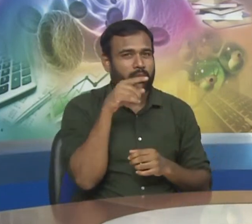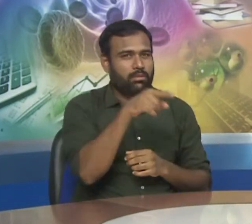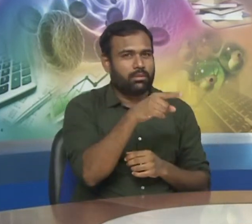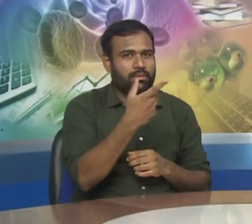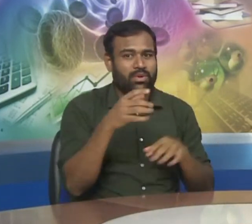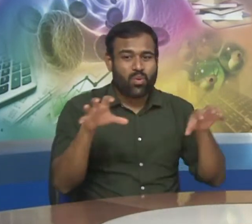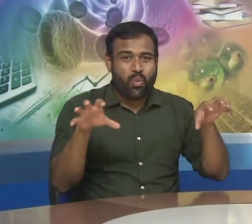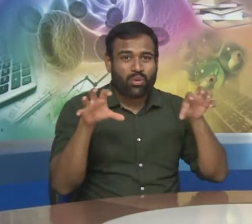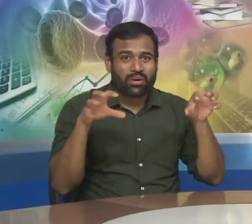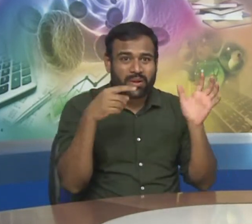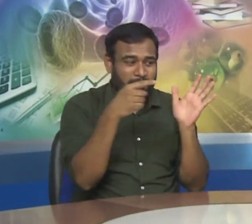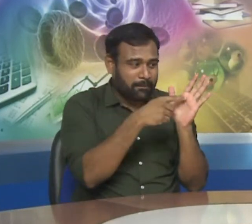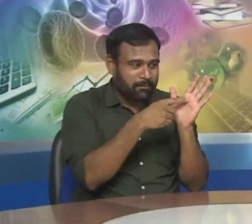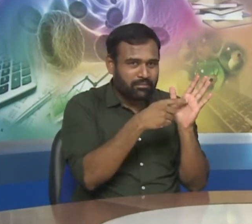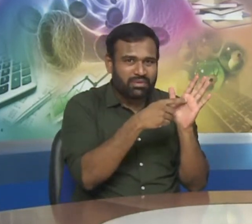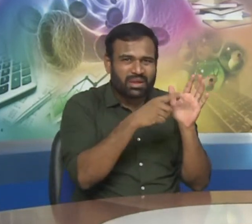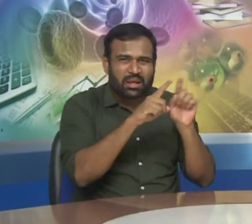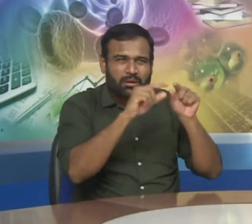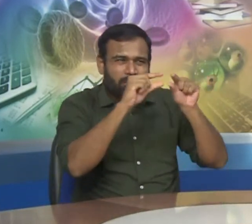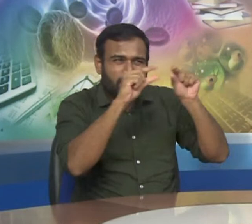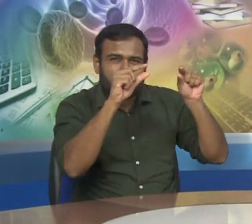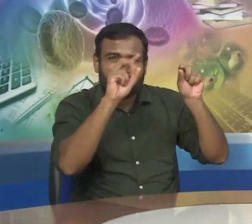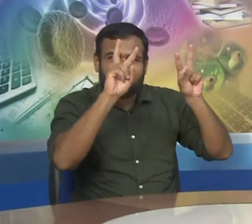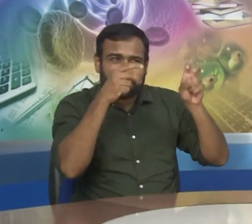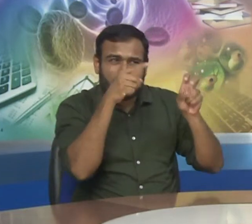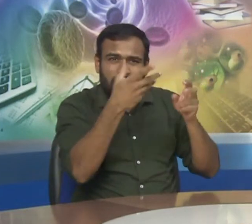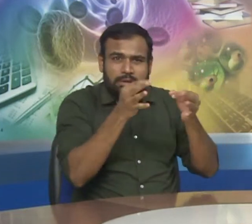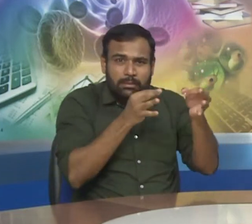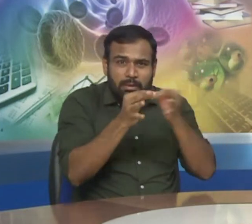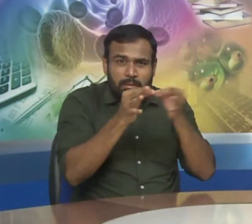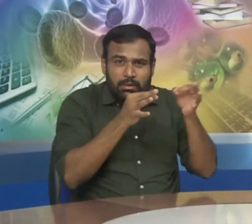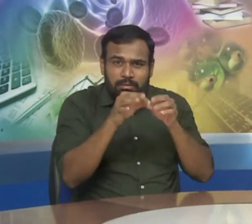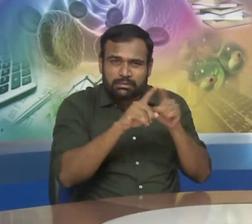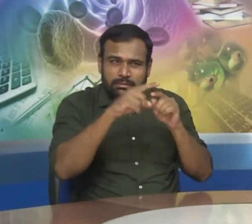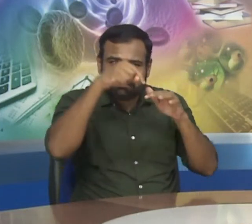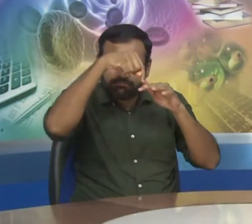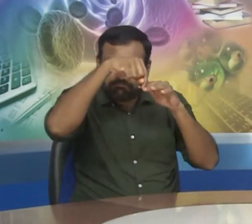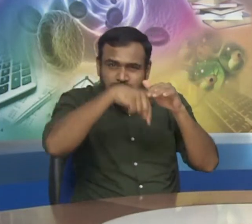Besides, the Supreme Court has been interpreting various provisions of the Constitution.